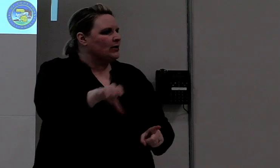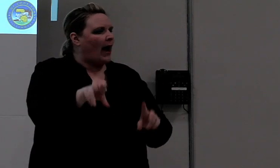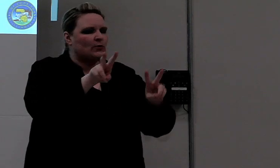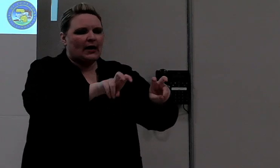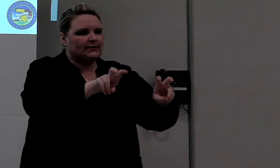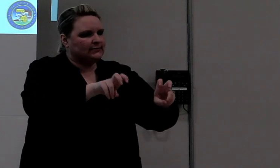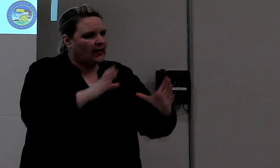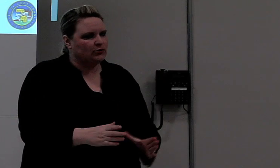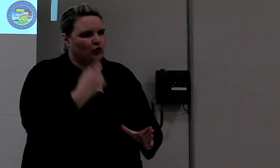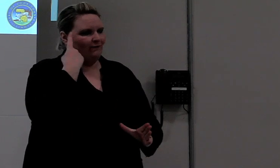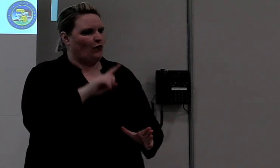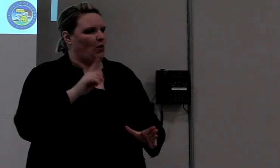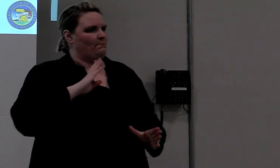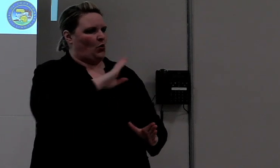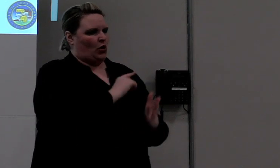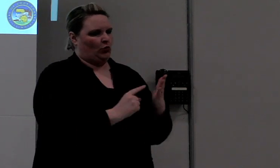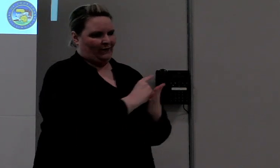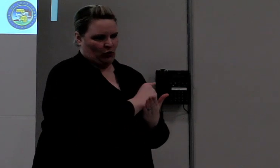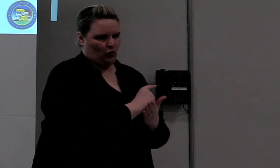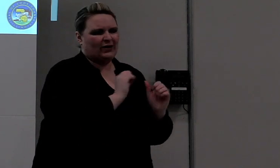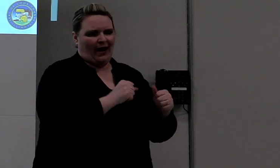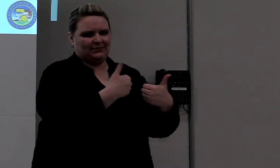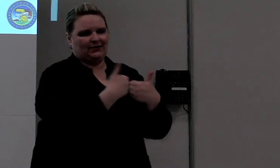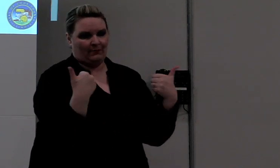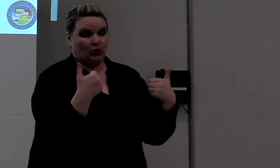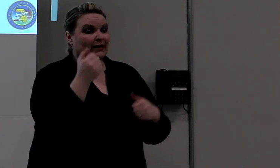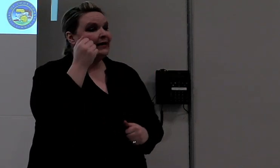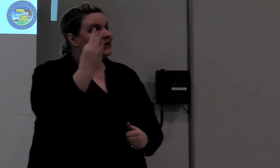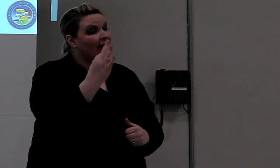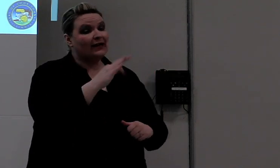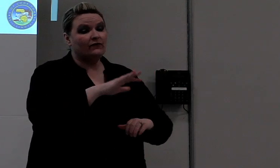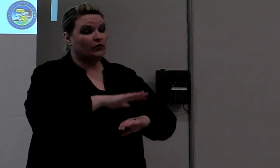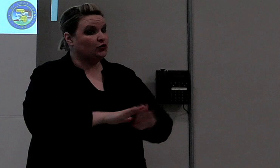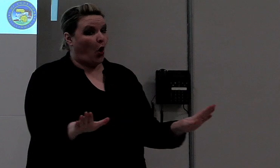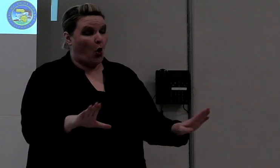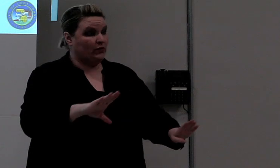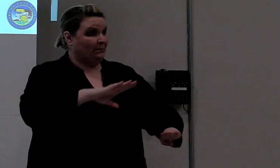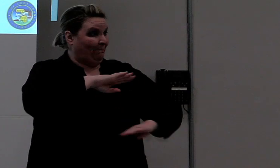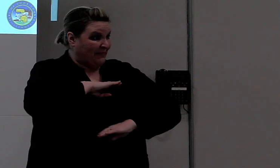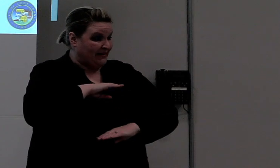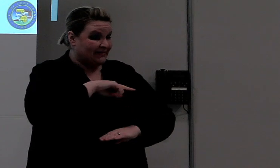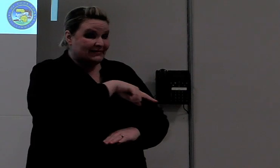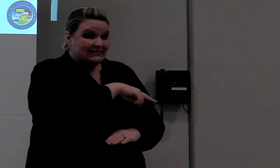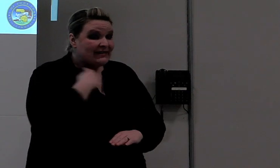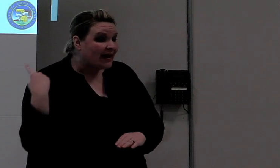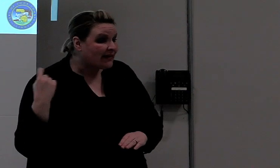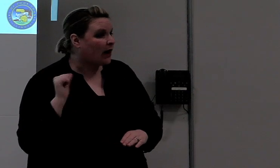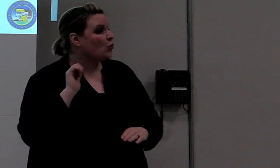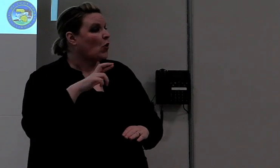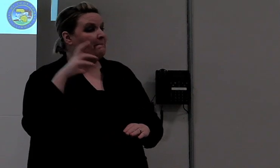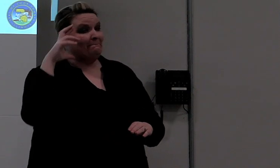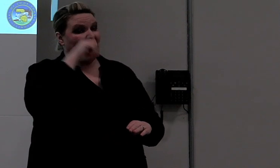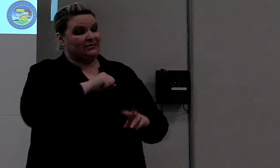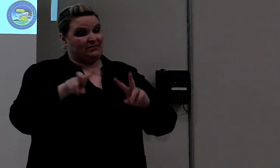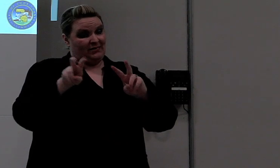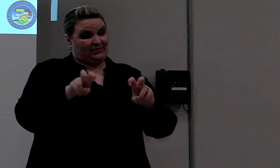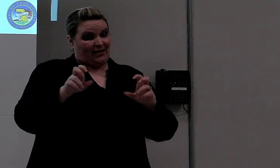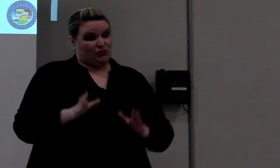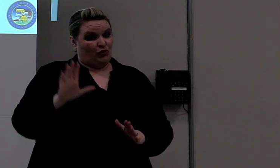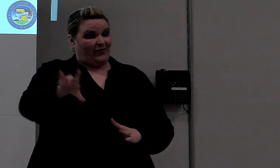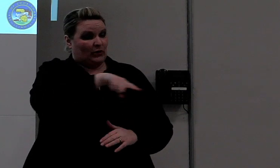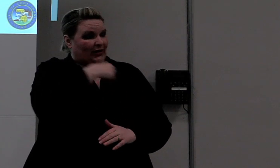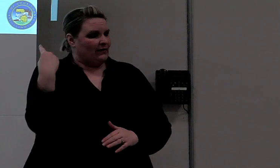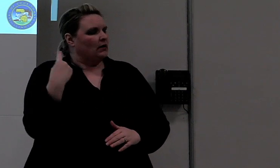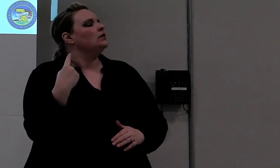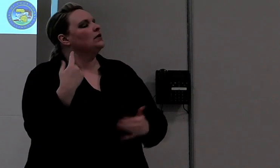assessor to file at the Board of Review. So if you fail to meet the deadline or you miss the assessor's deadline, know that you can